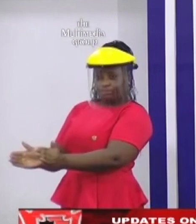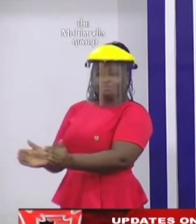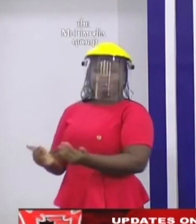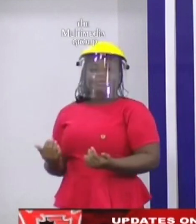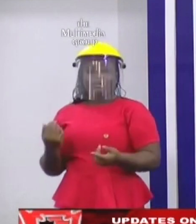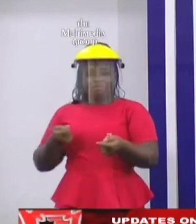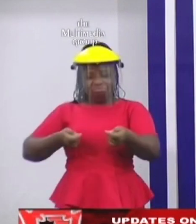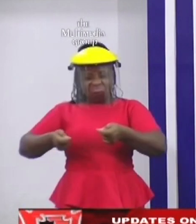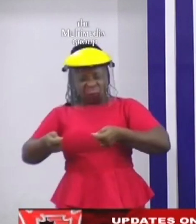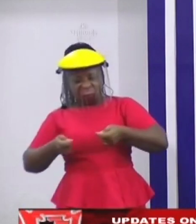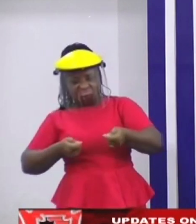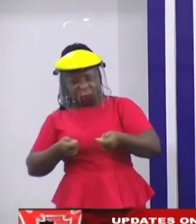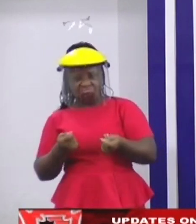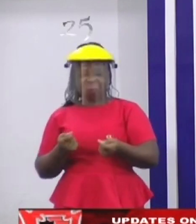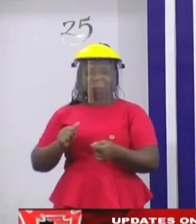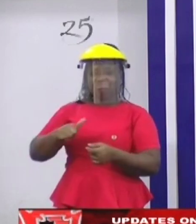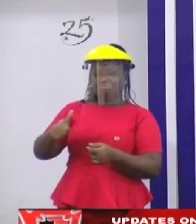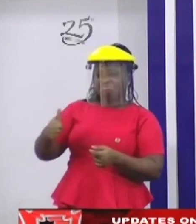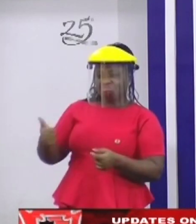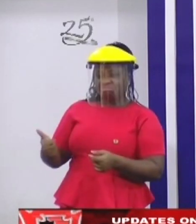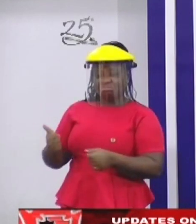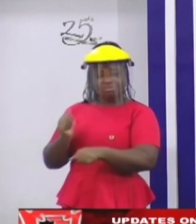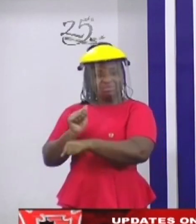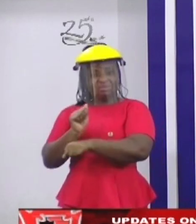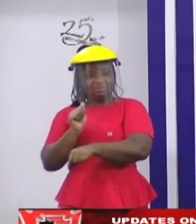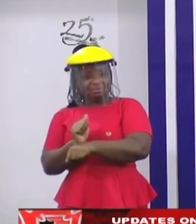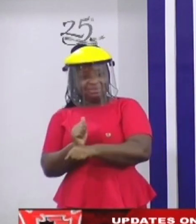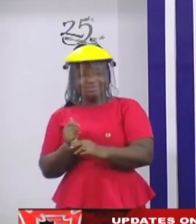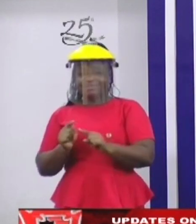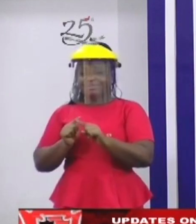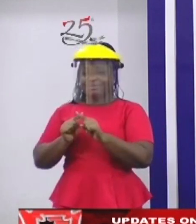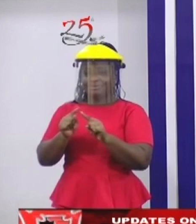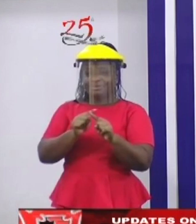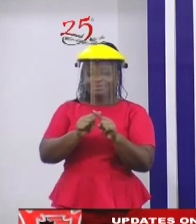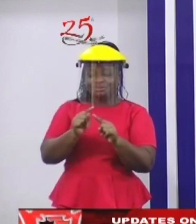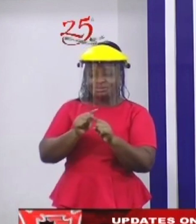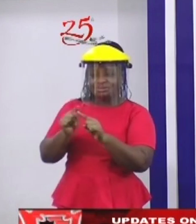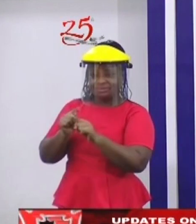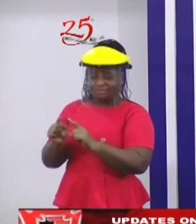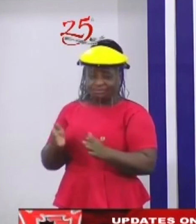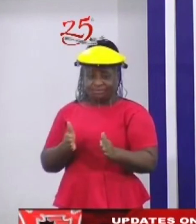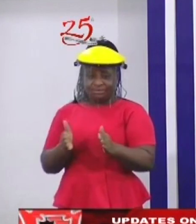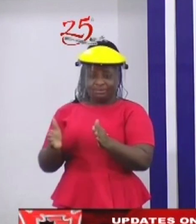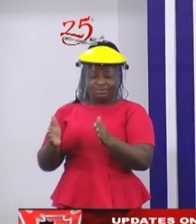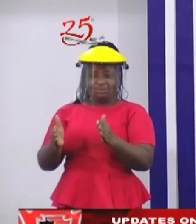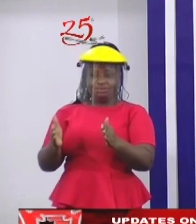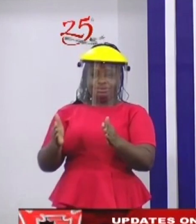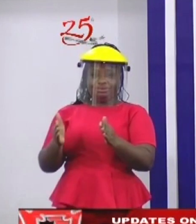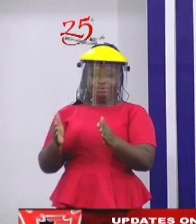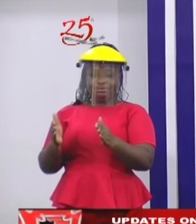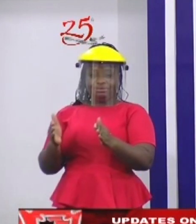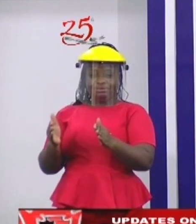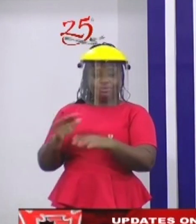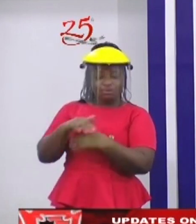coordination, EOC, etc., doing the work in several lines across the